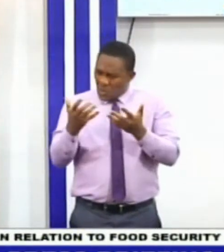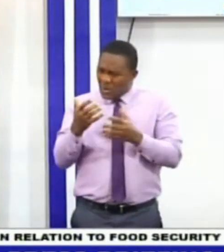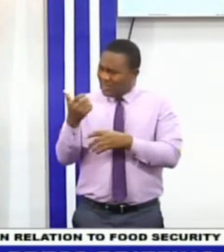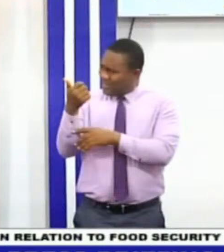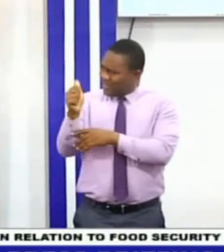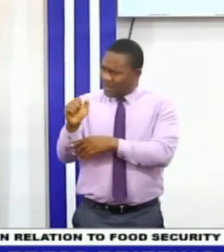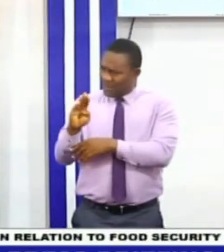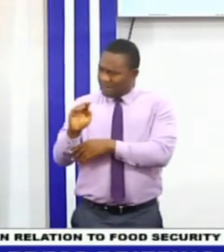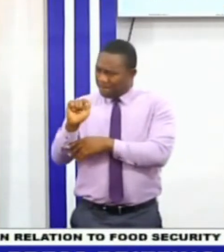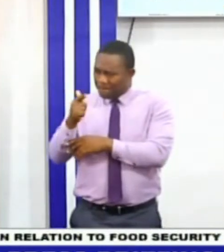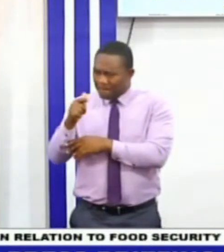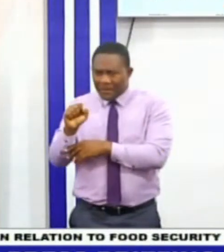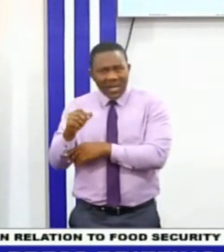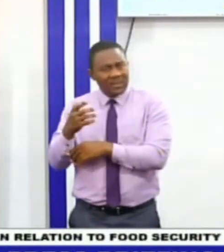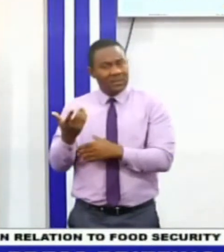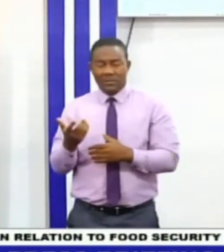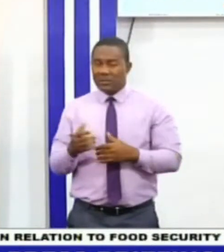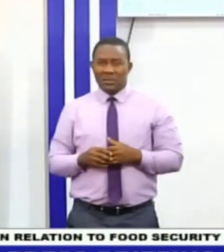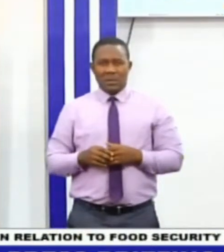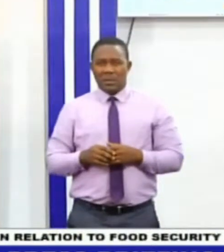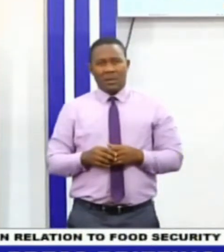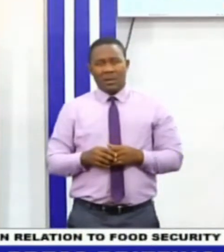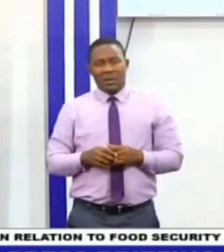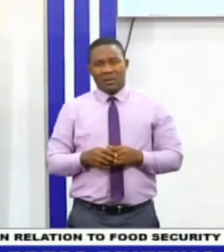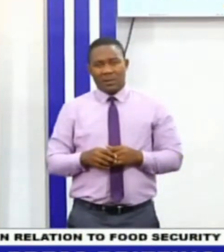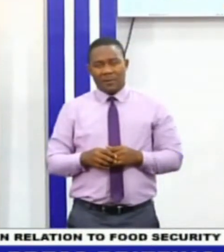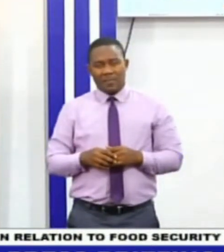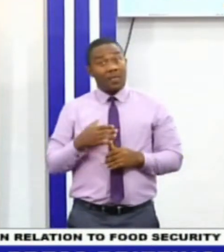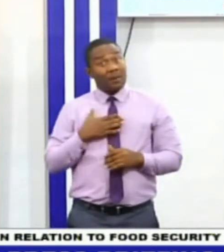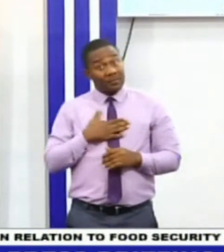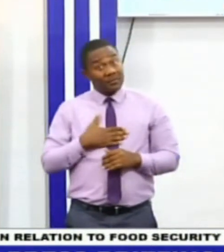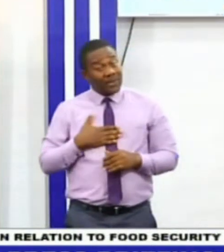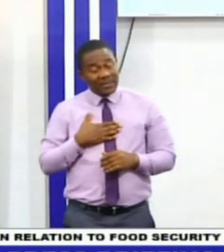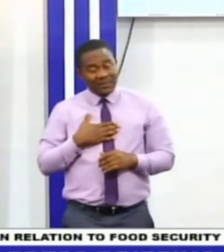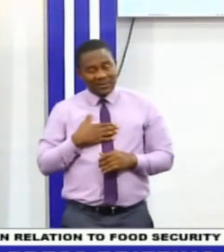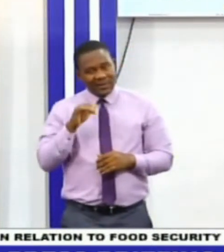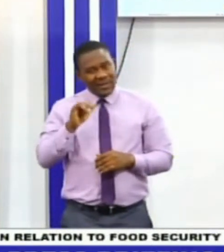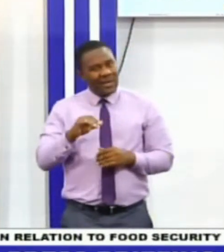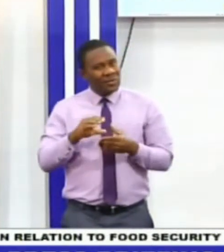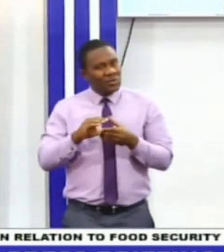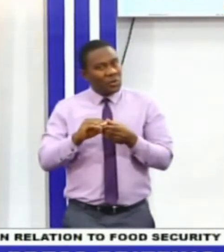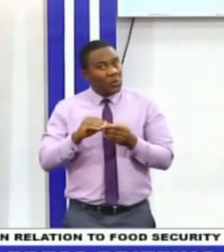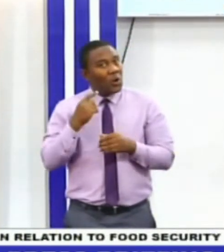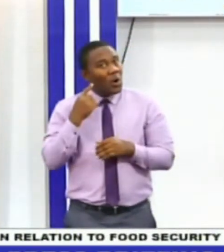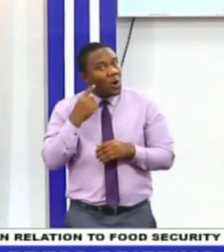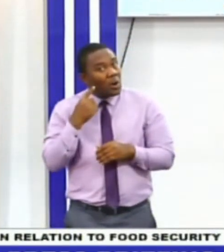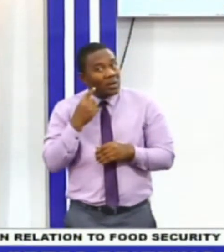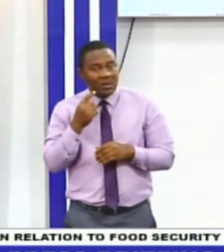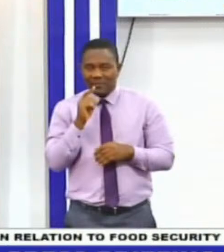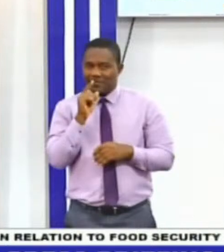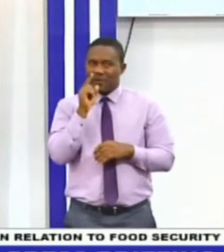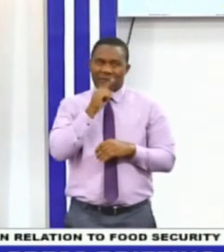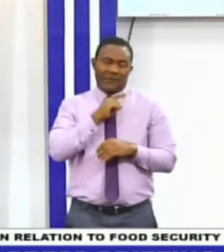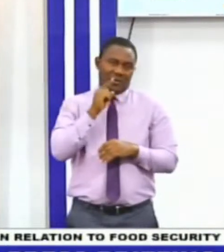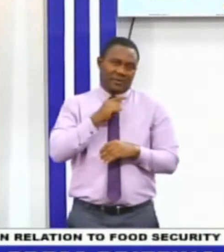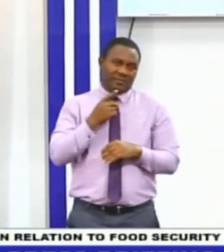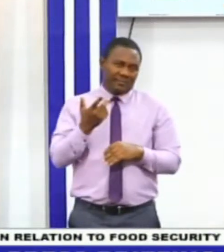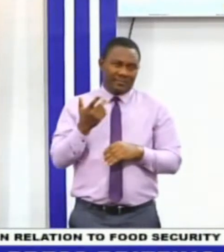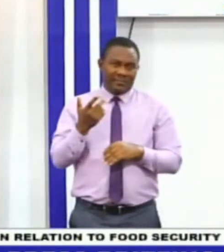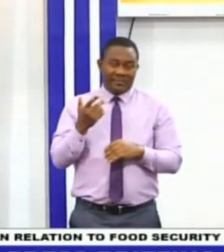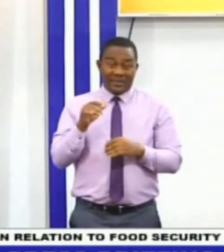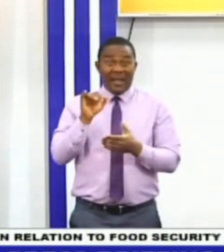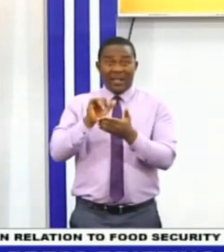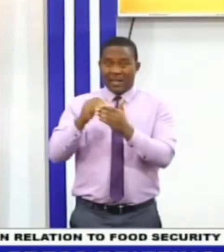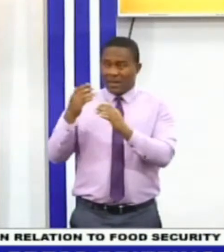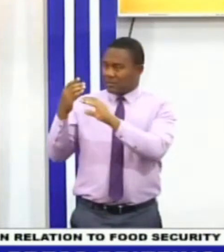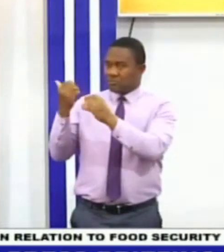ne hia nti no ode bo no bi beto so nti no enya no kre se yese wo mo car wo mo